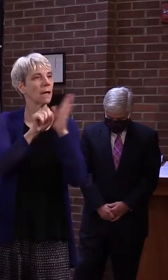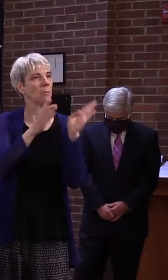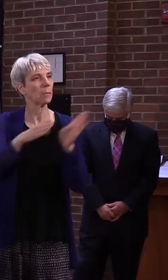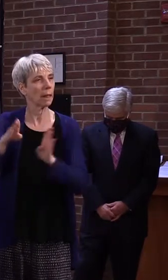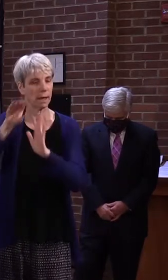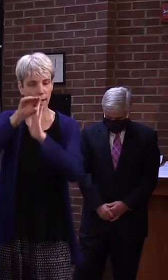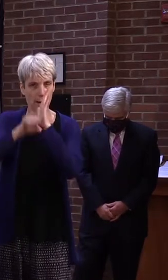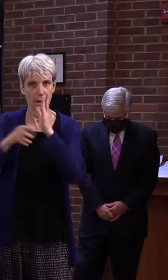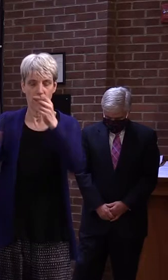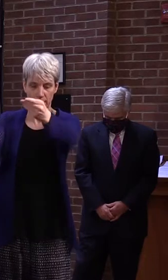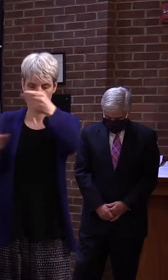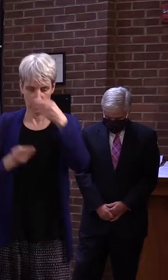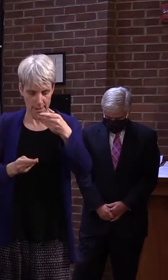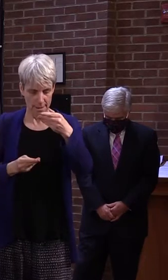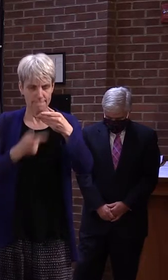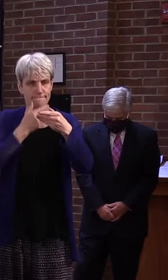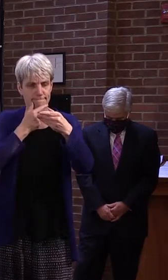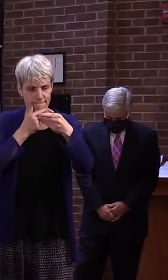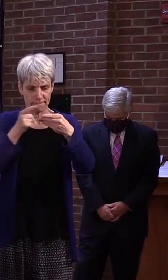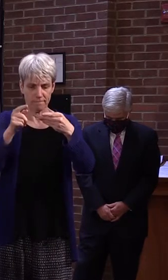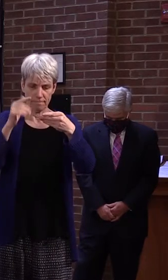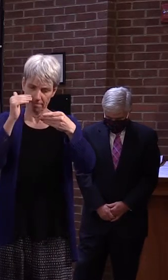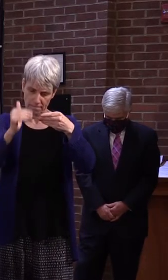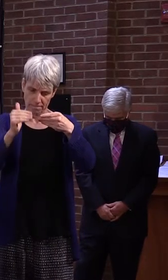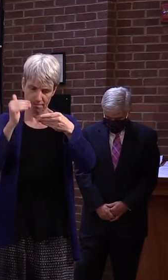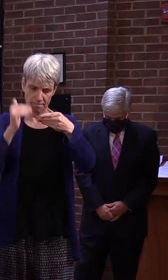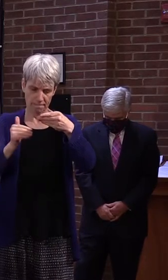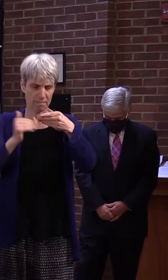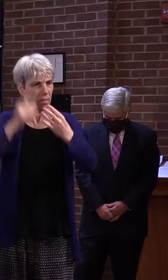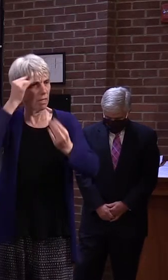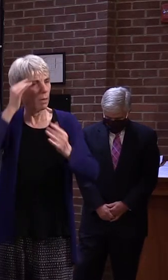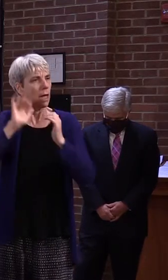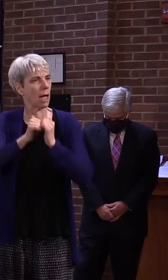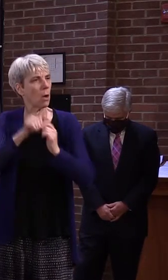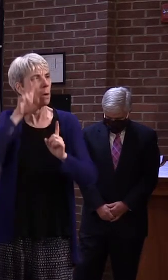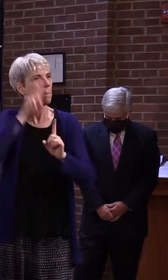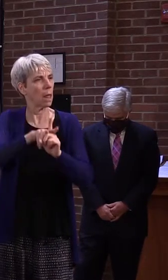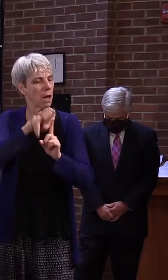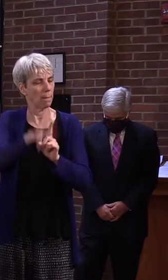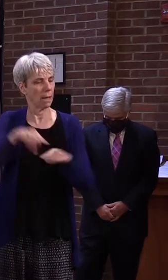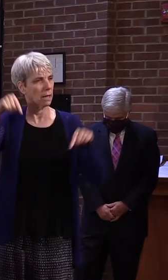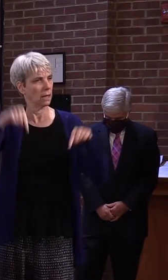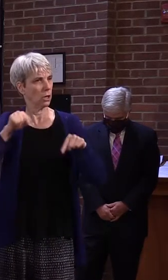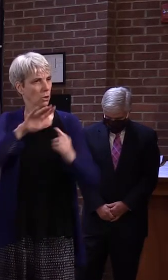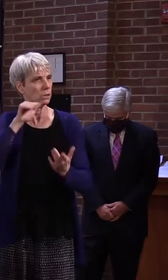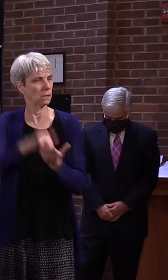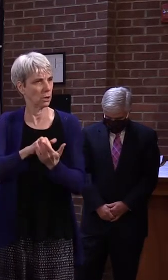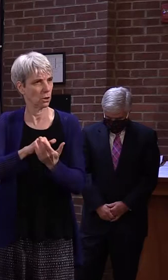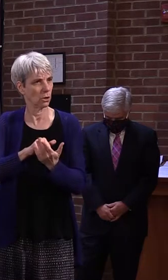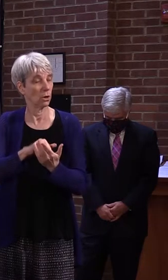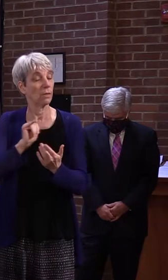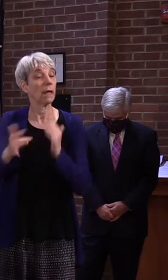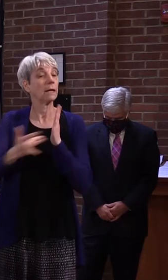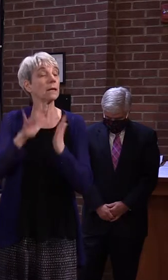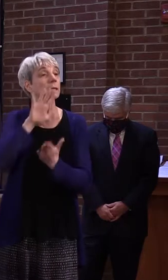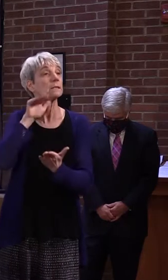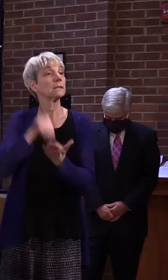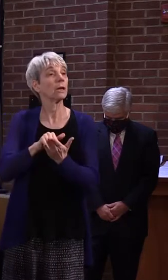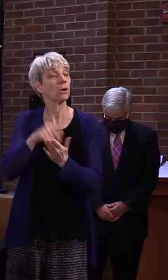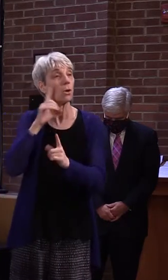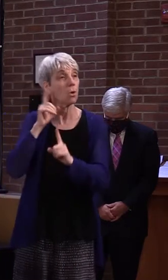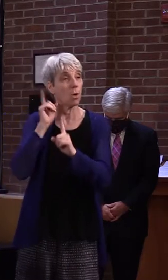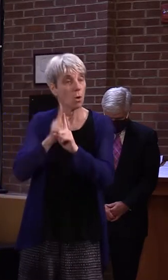of its elements, and applied them to the unique circumstances of the center. The center's plan addresses many specific